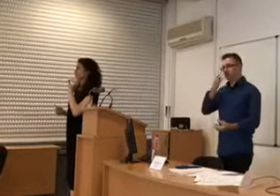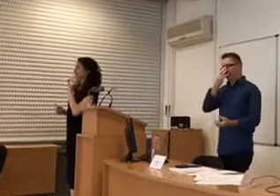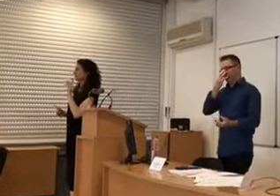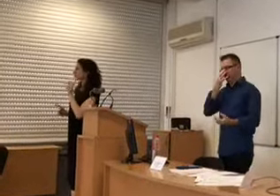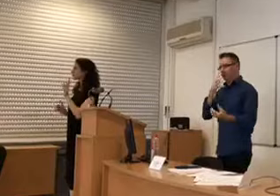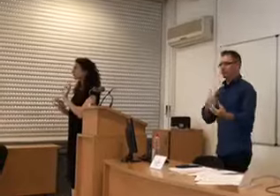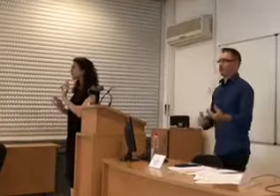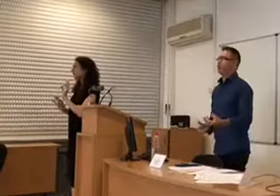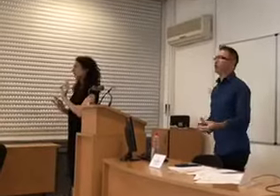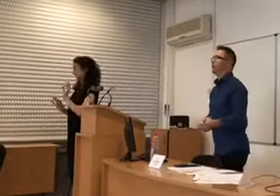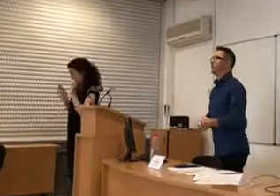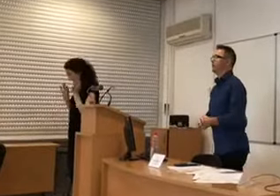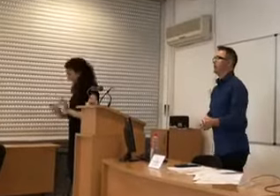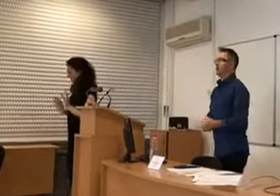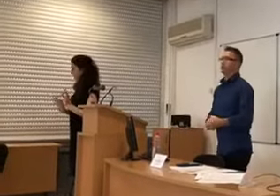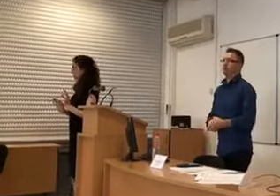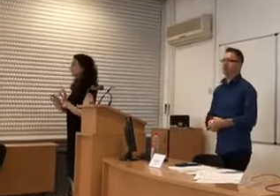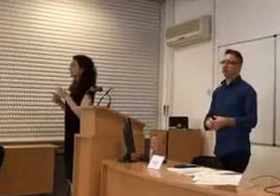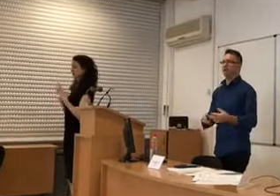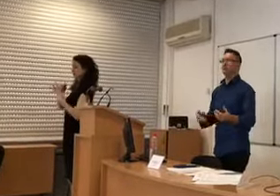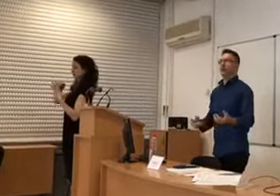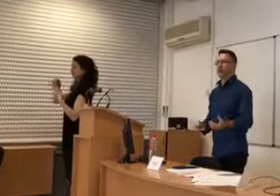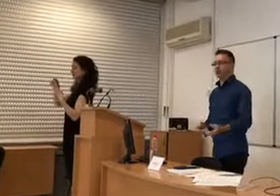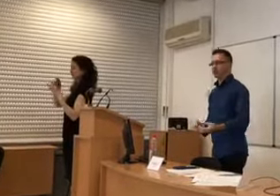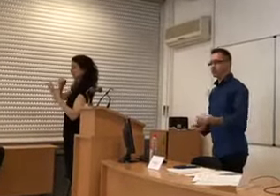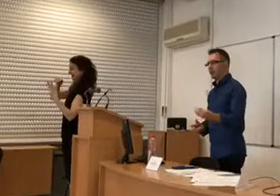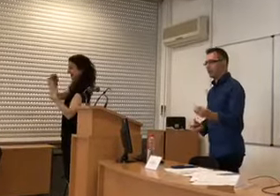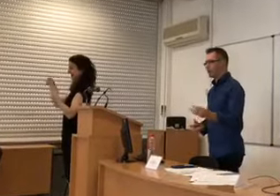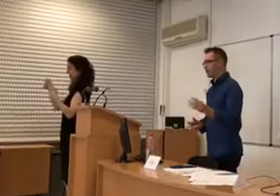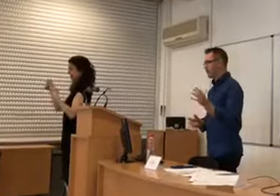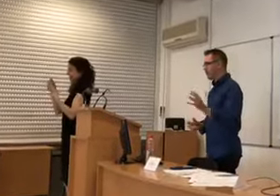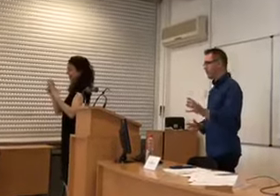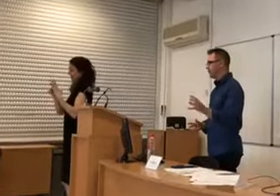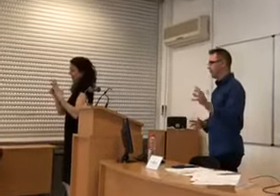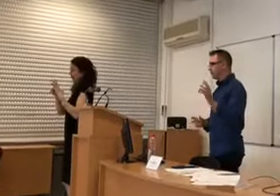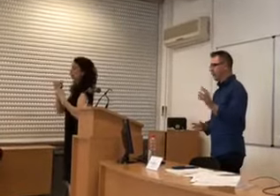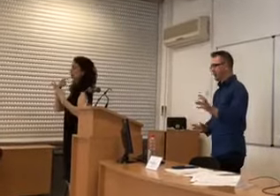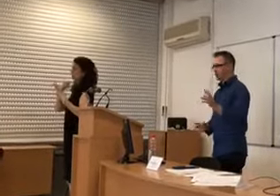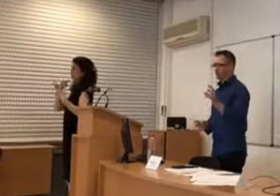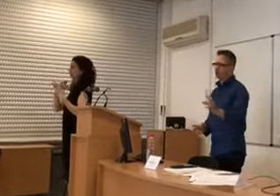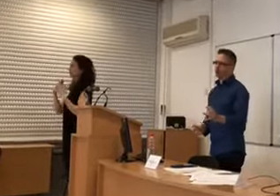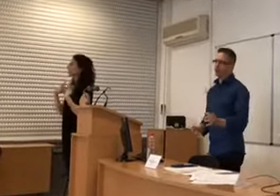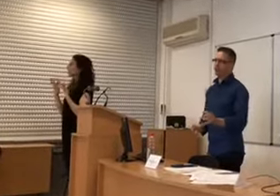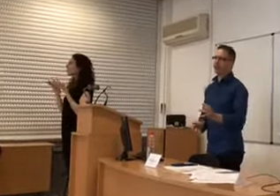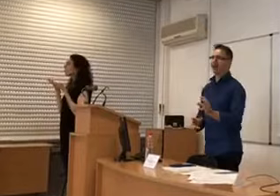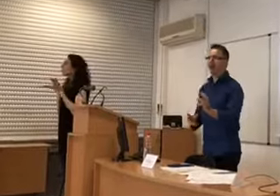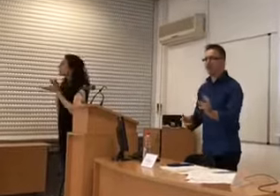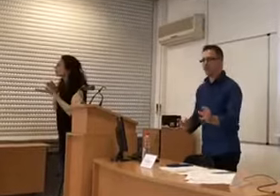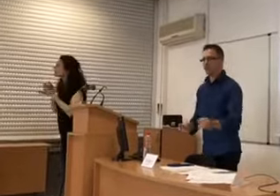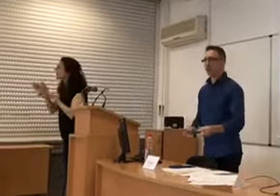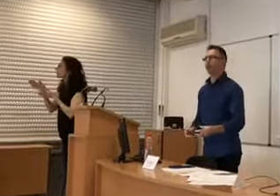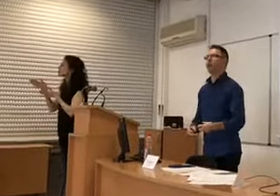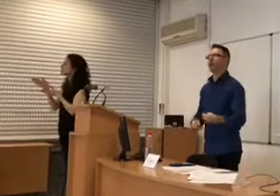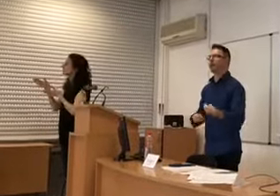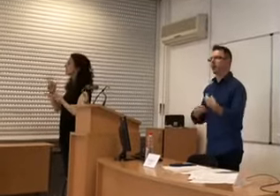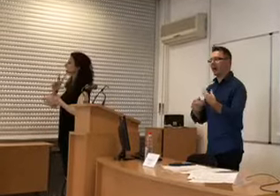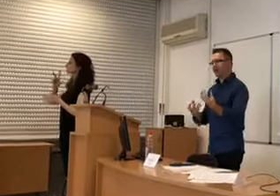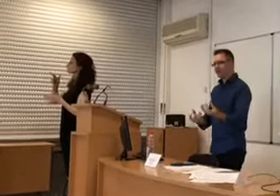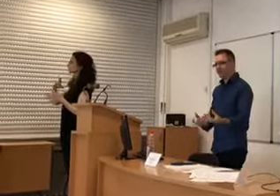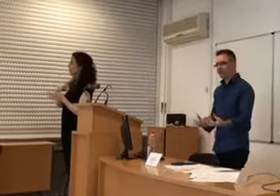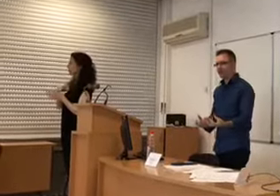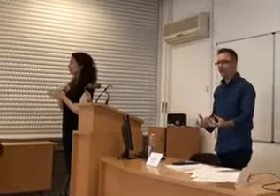our sexual and love relations is about the way social media allow us to create